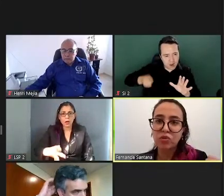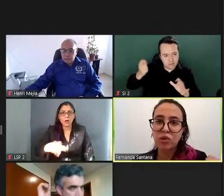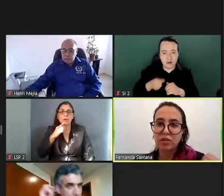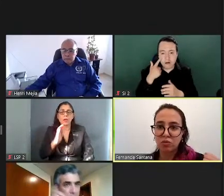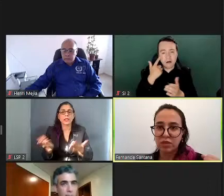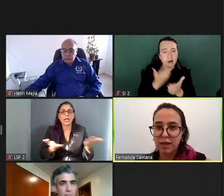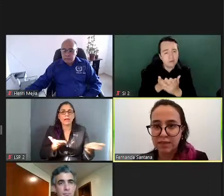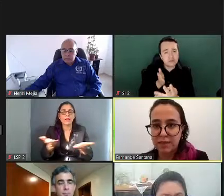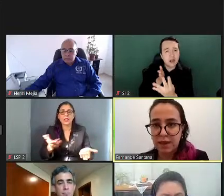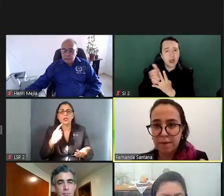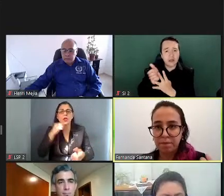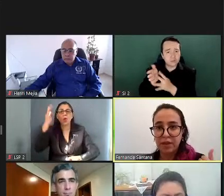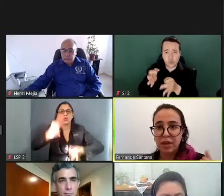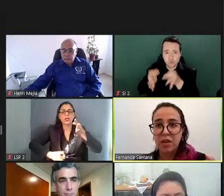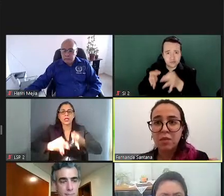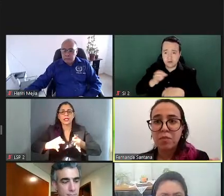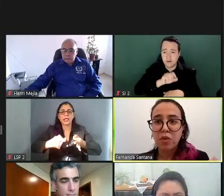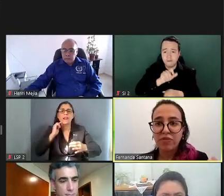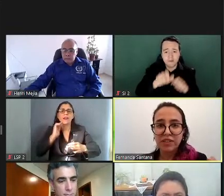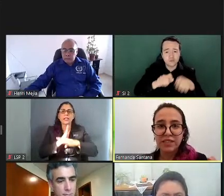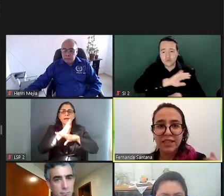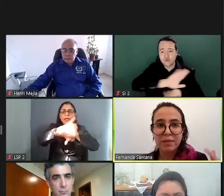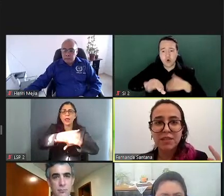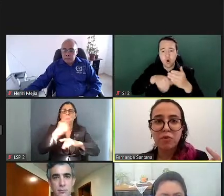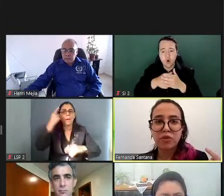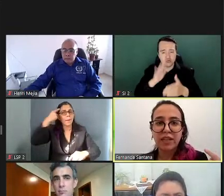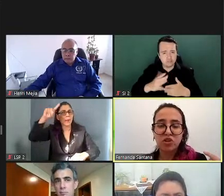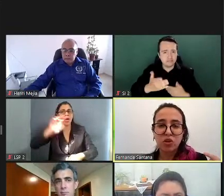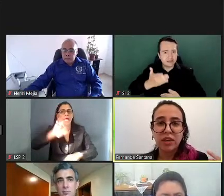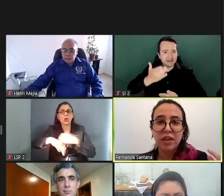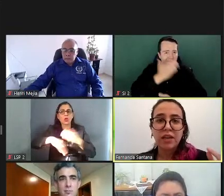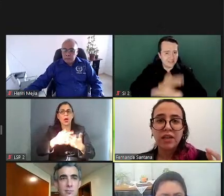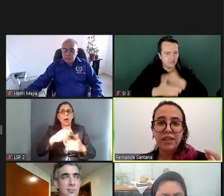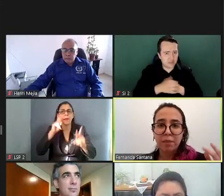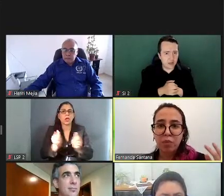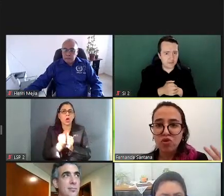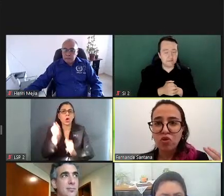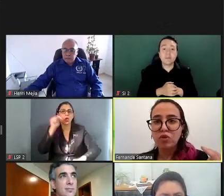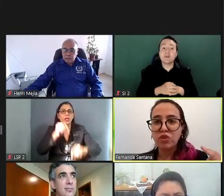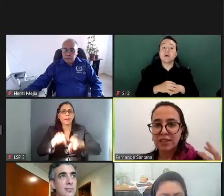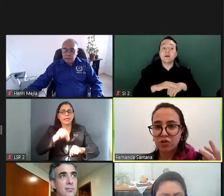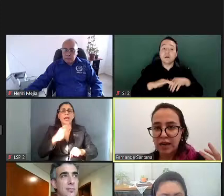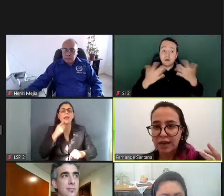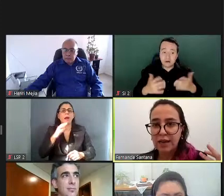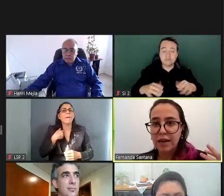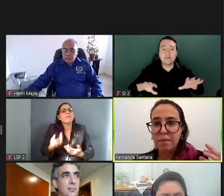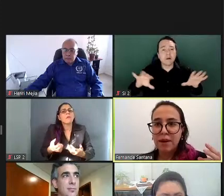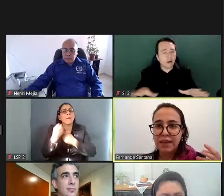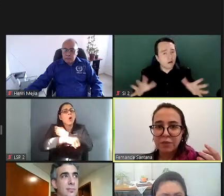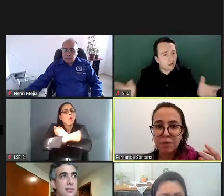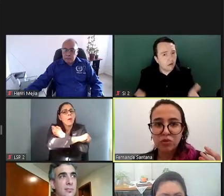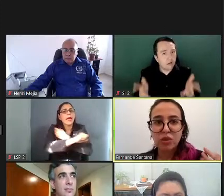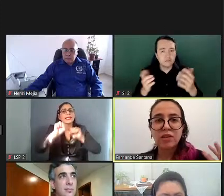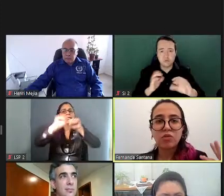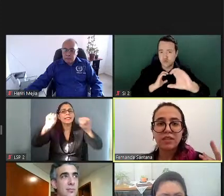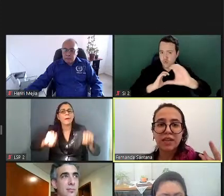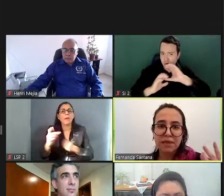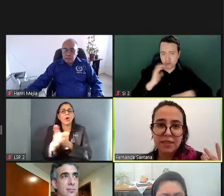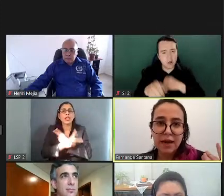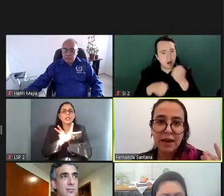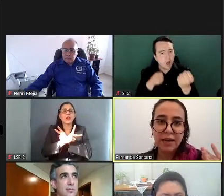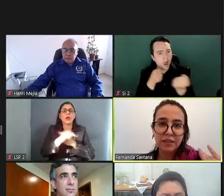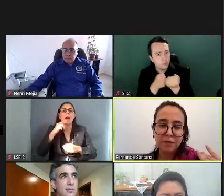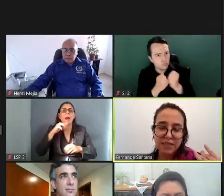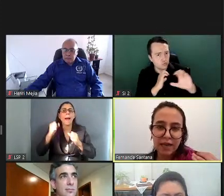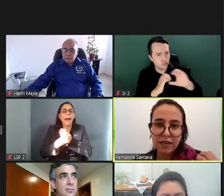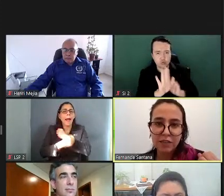sector will be service will be accessible for persons with disability promote and protection systems and those of communication